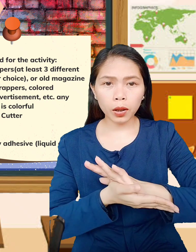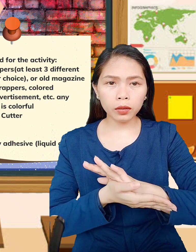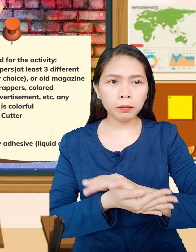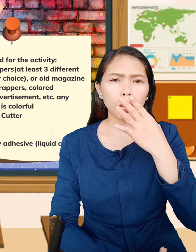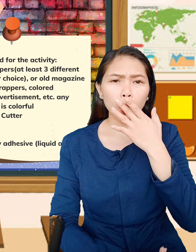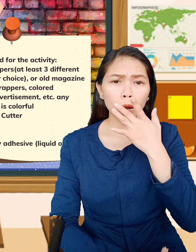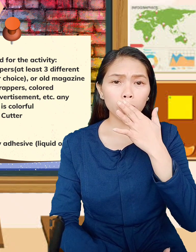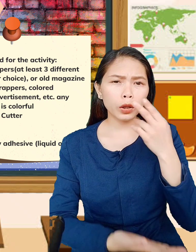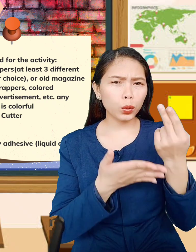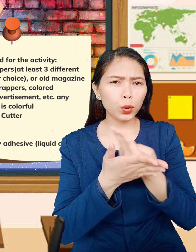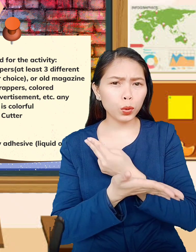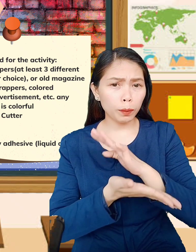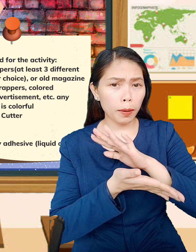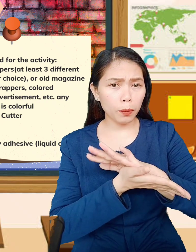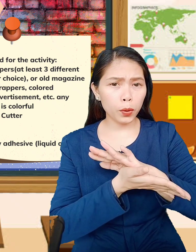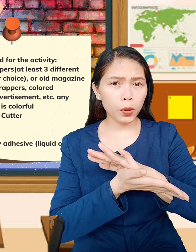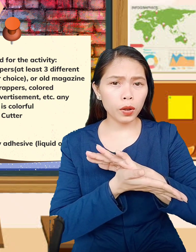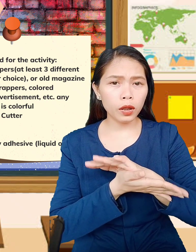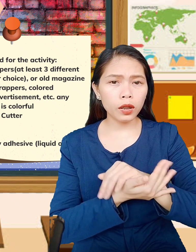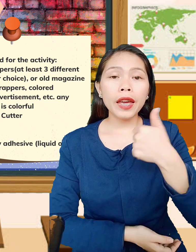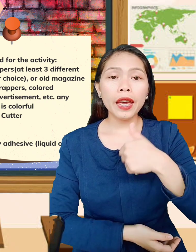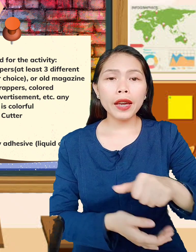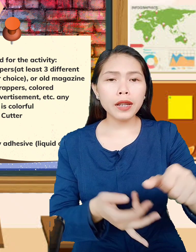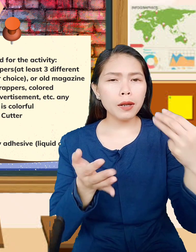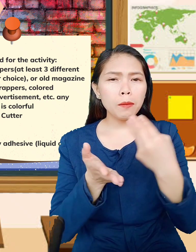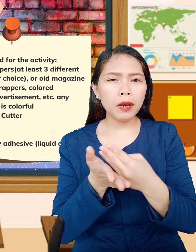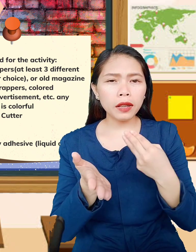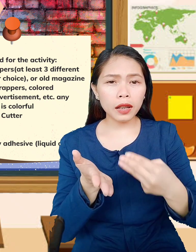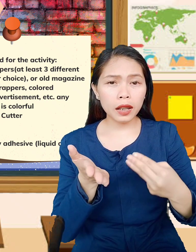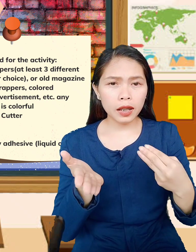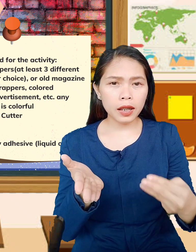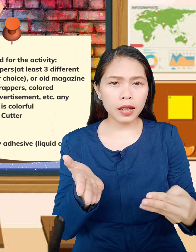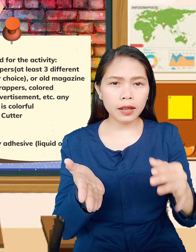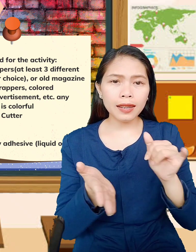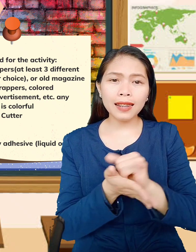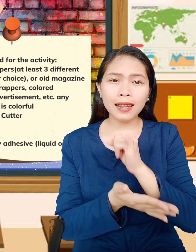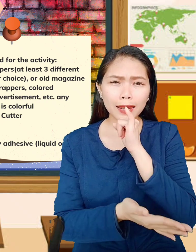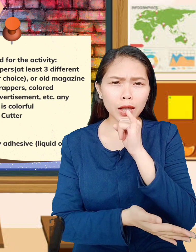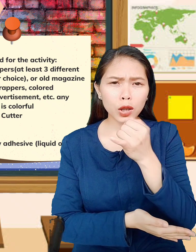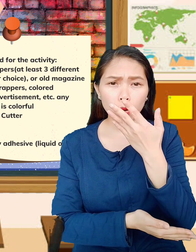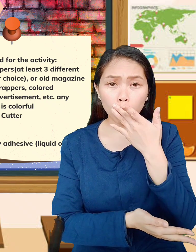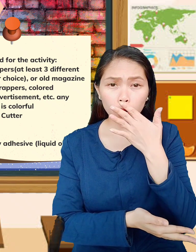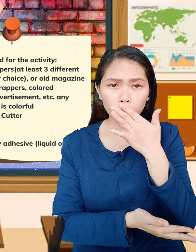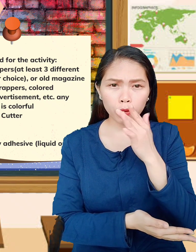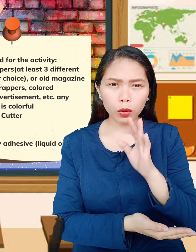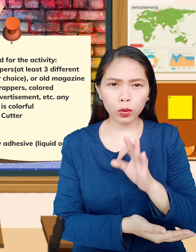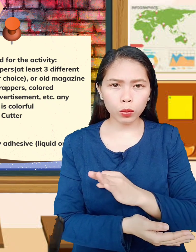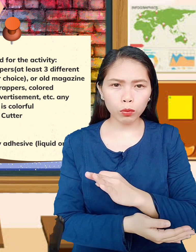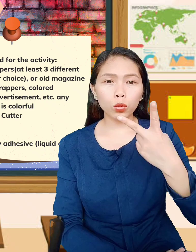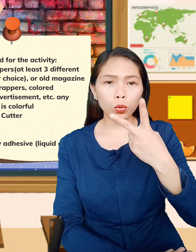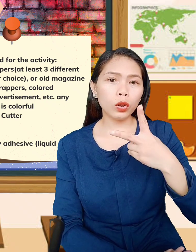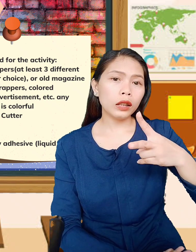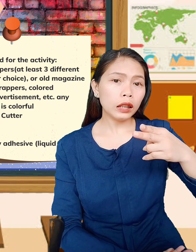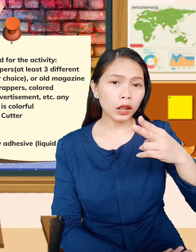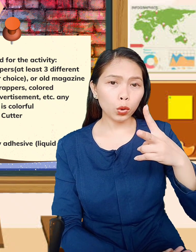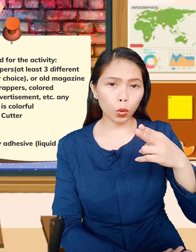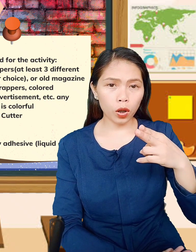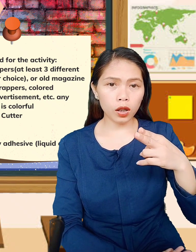gift wrappers, colored newspaper advertisement, any materials that is colorful. Number